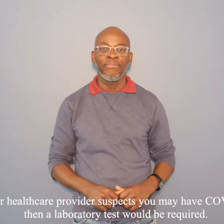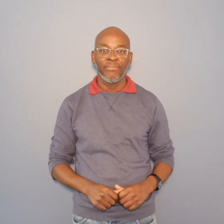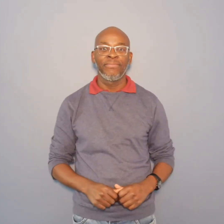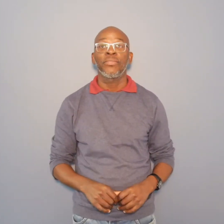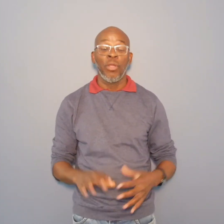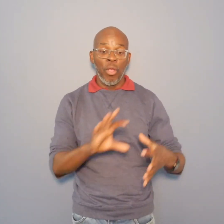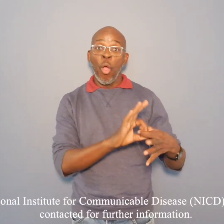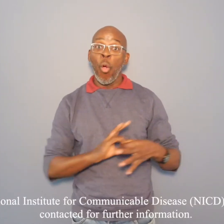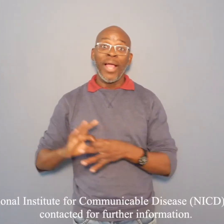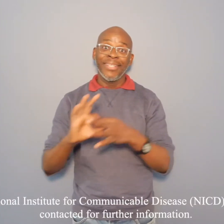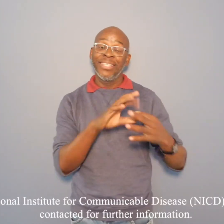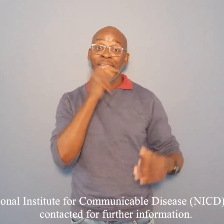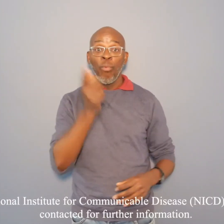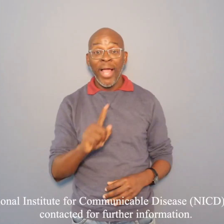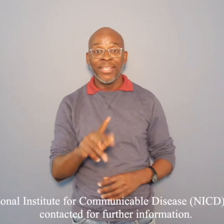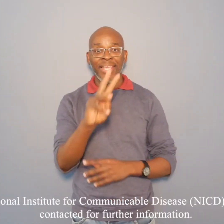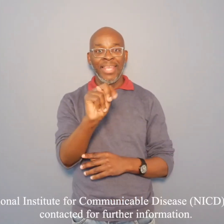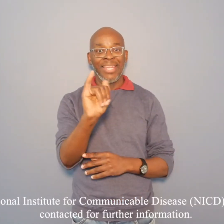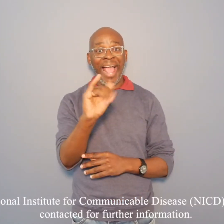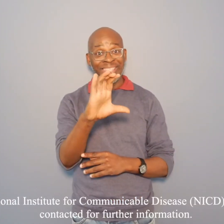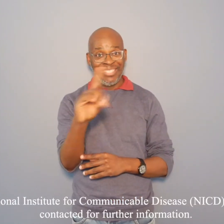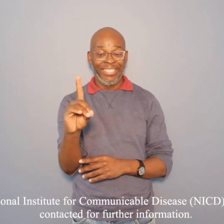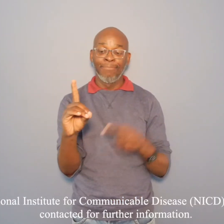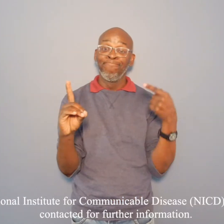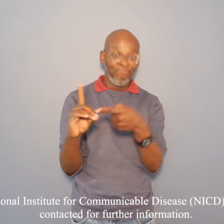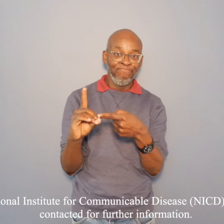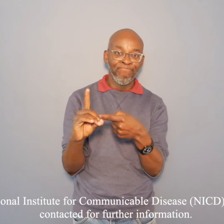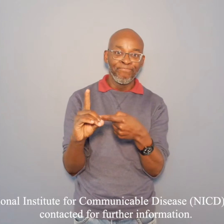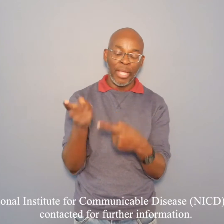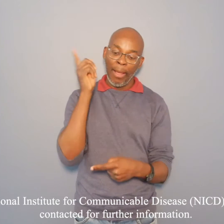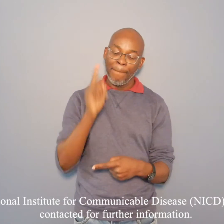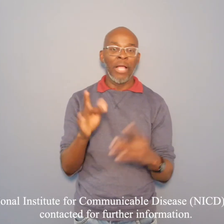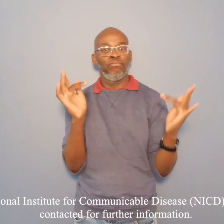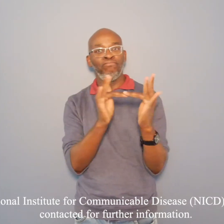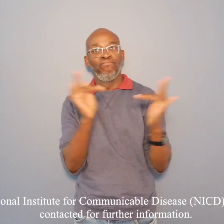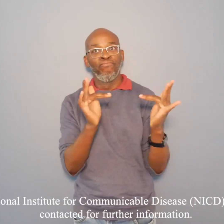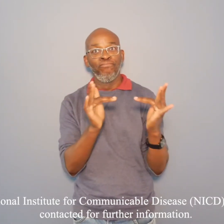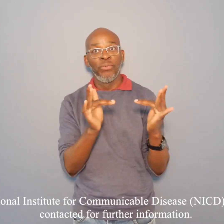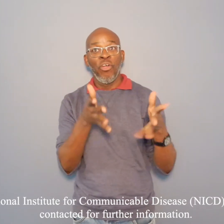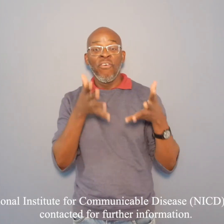The National Institute for Communicable Disease should be contacted for further information.